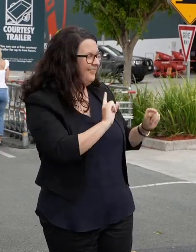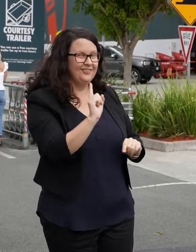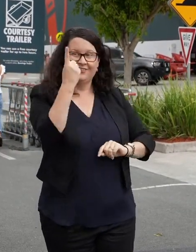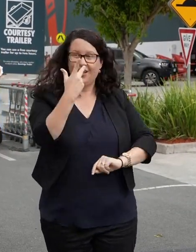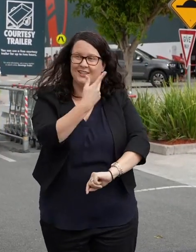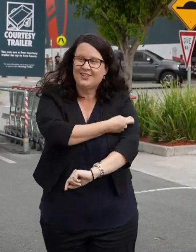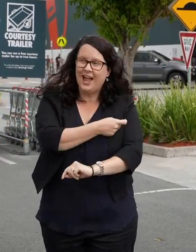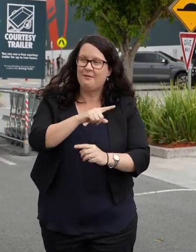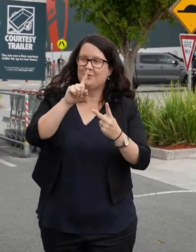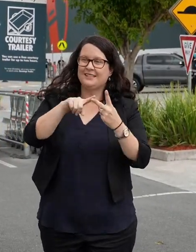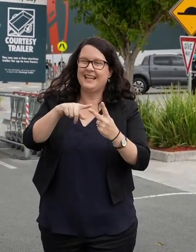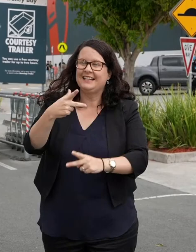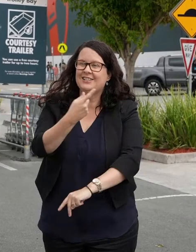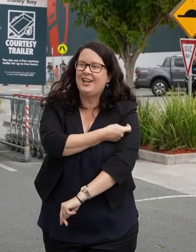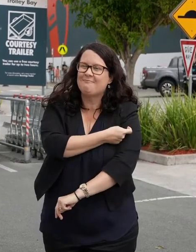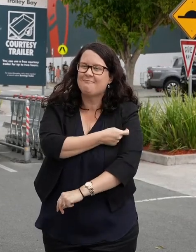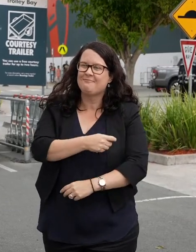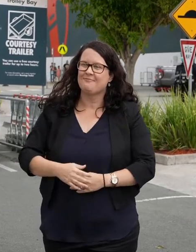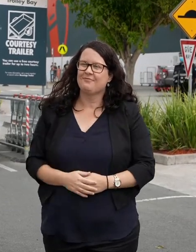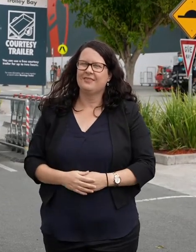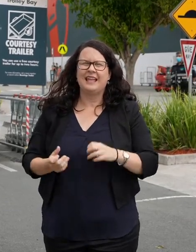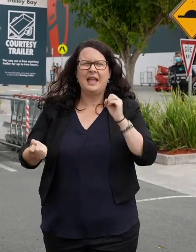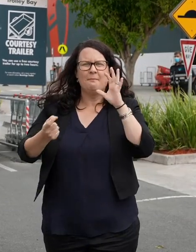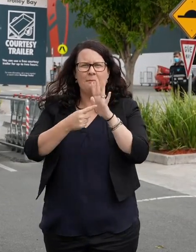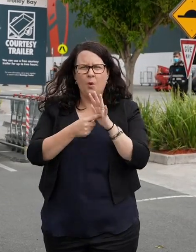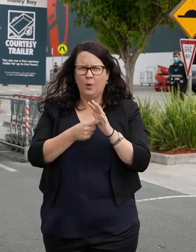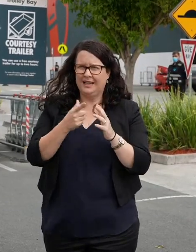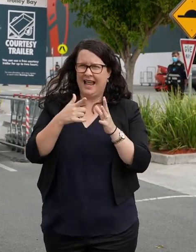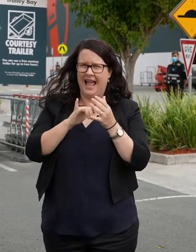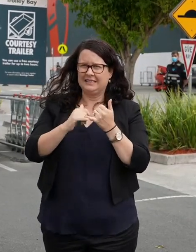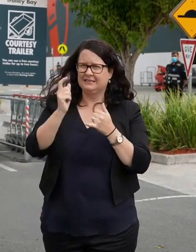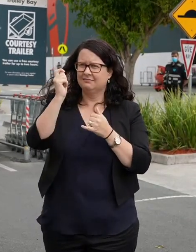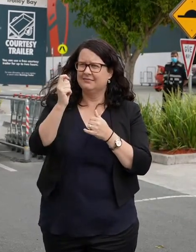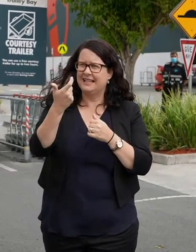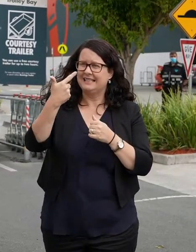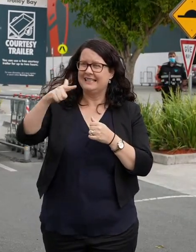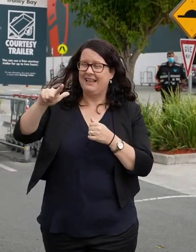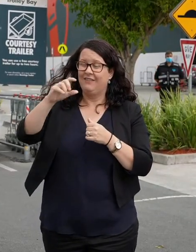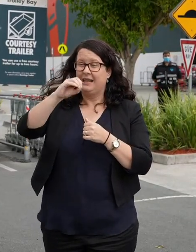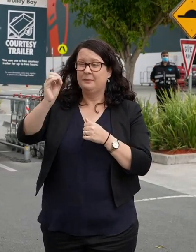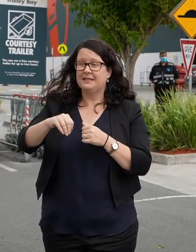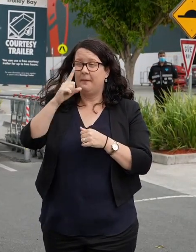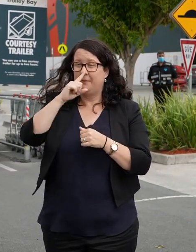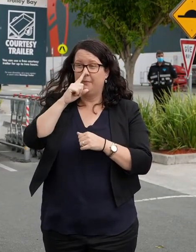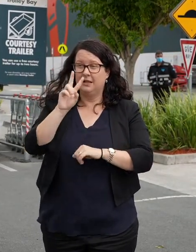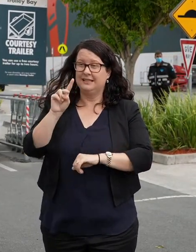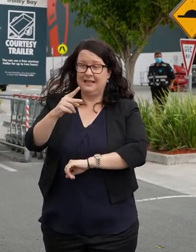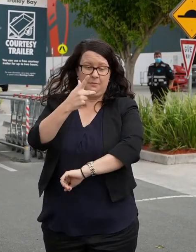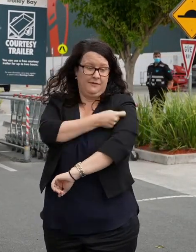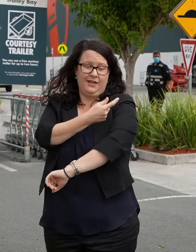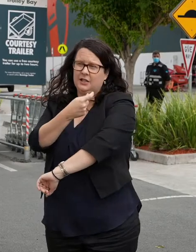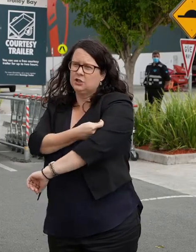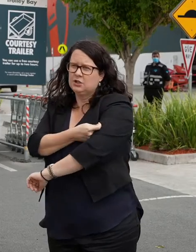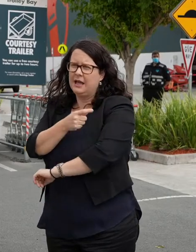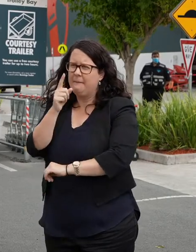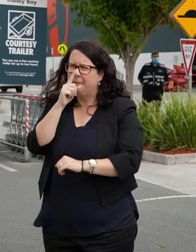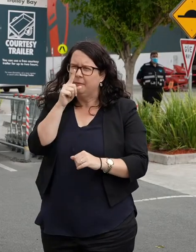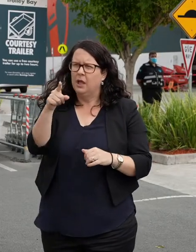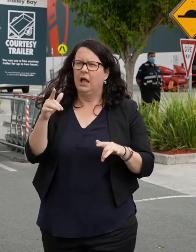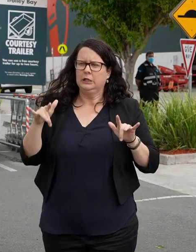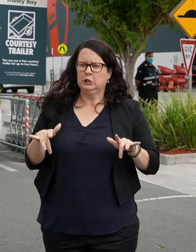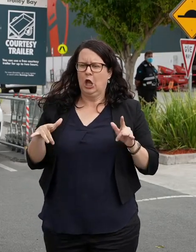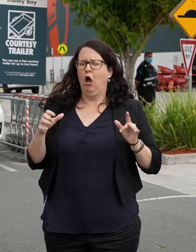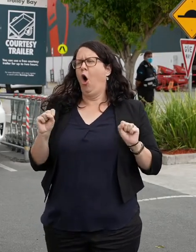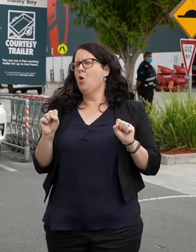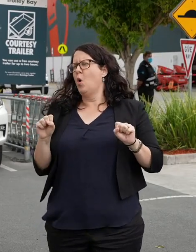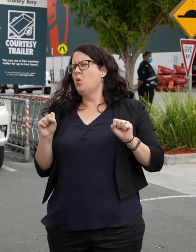second jab. It's really important that as we get closer to 70% double vaccinated, that those people who've been holding out really do come out and